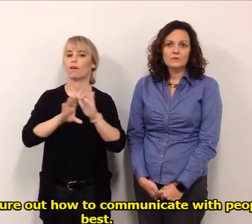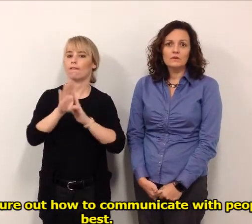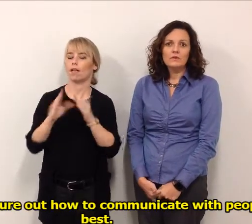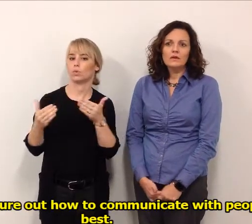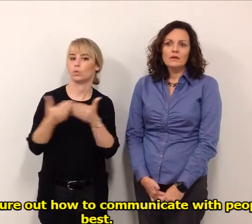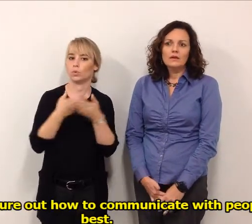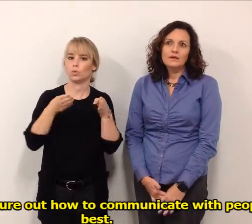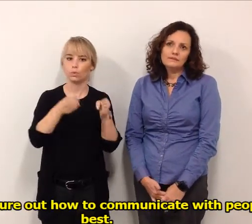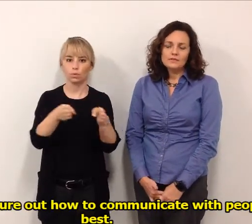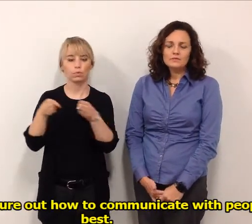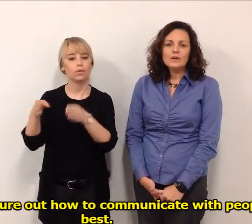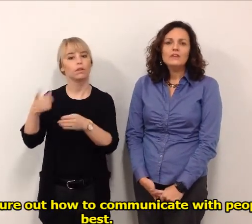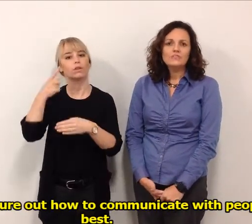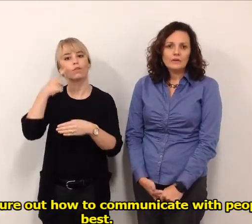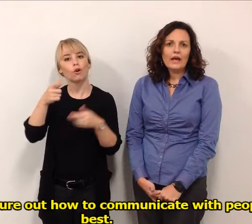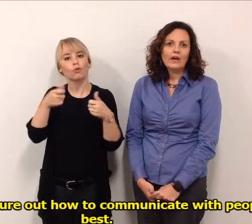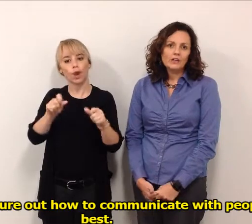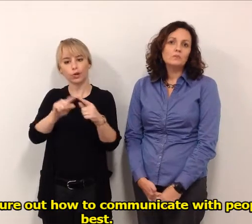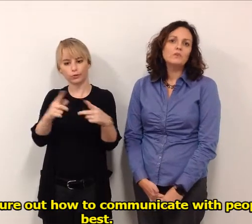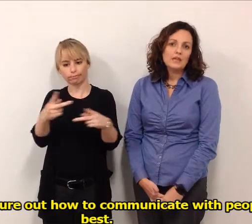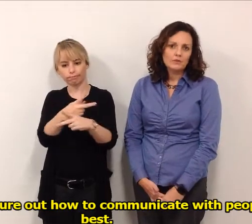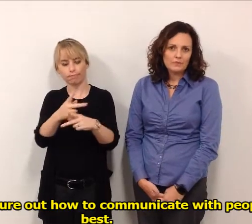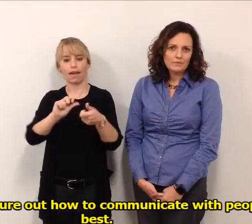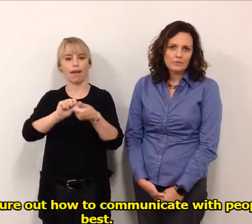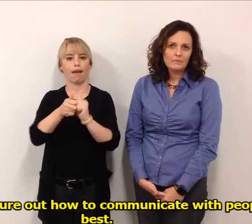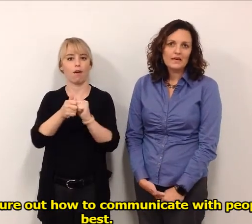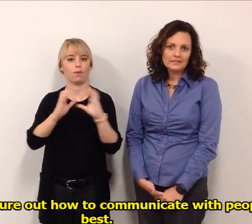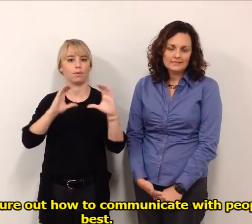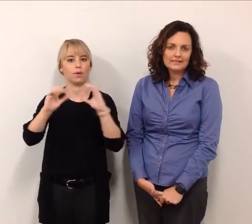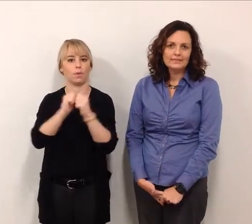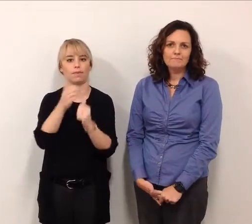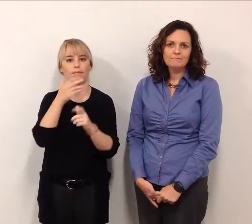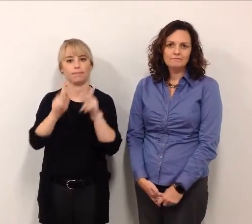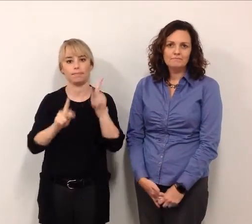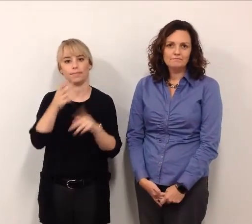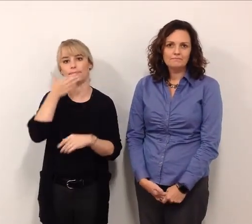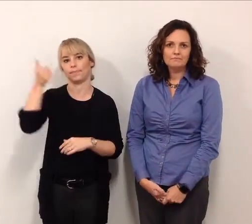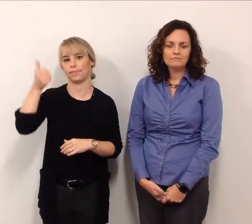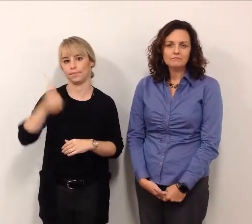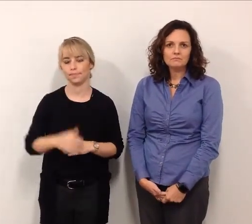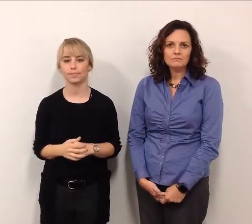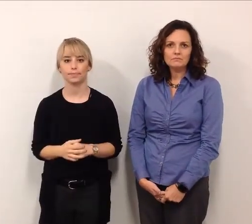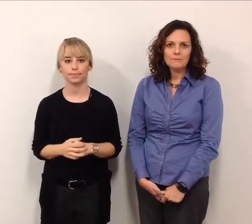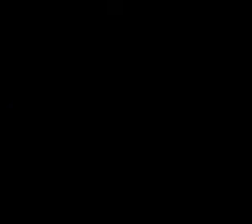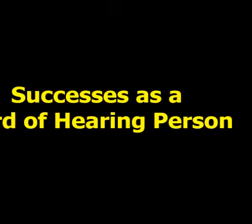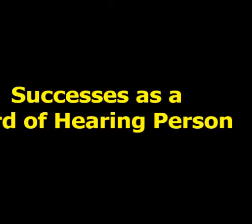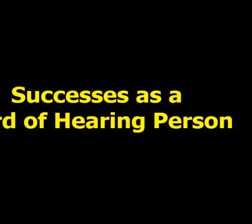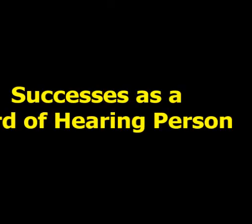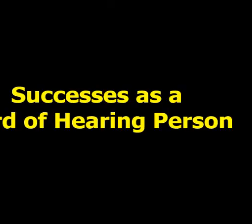mechanisms for trying to figure out how to communicate with people the best.